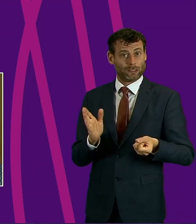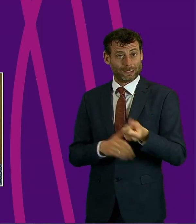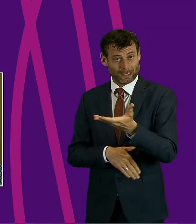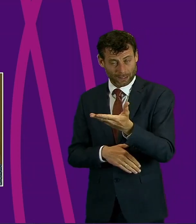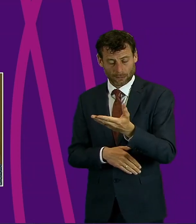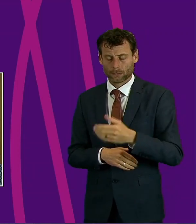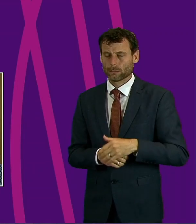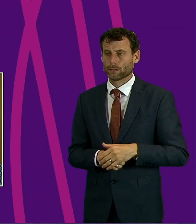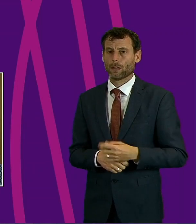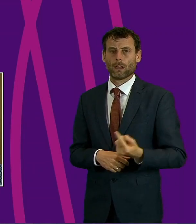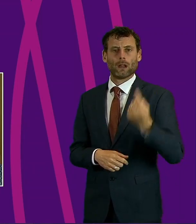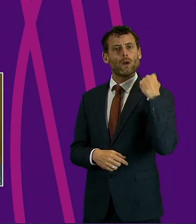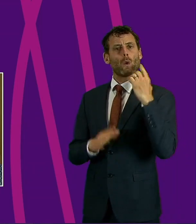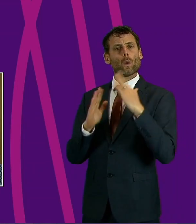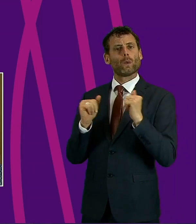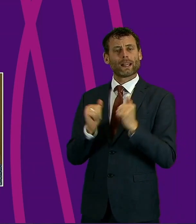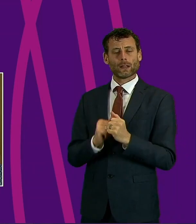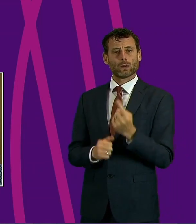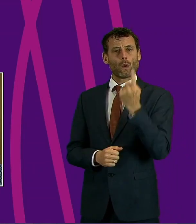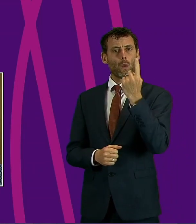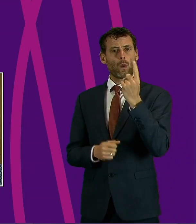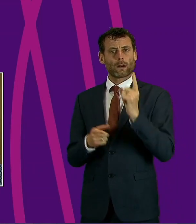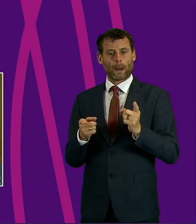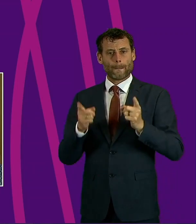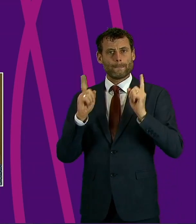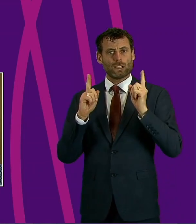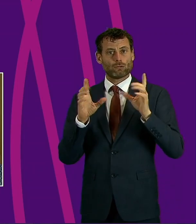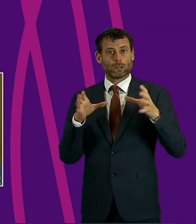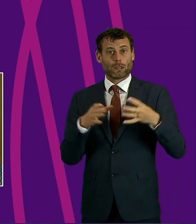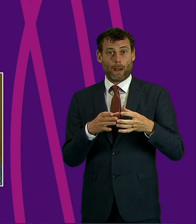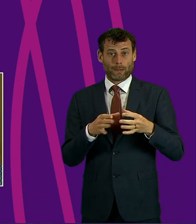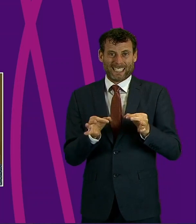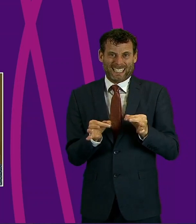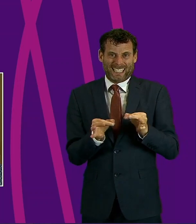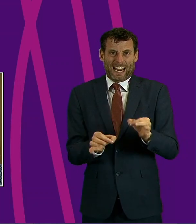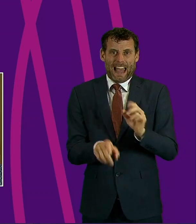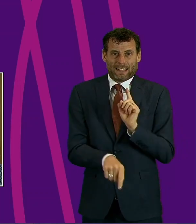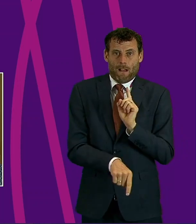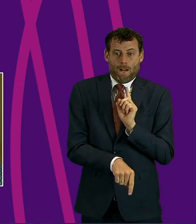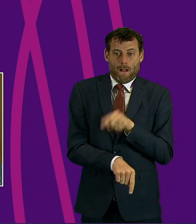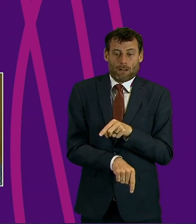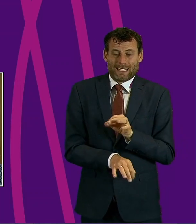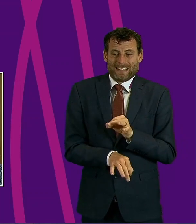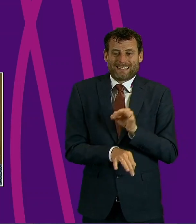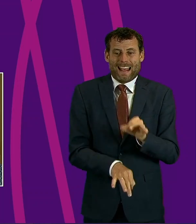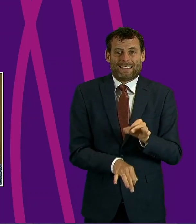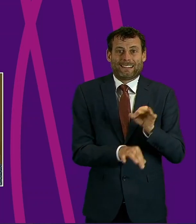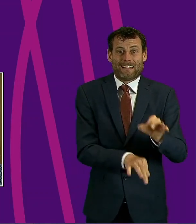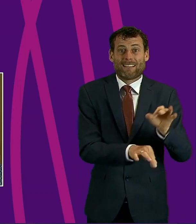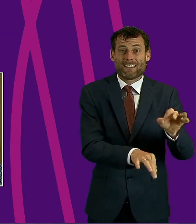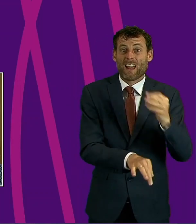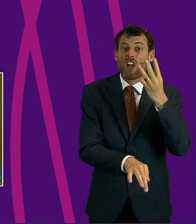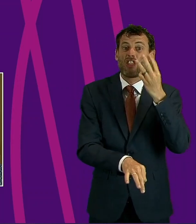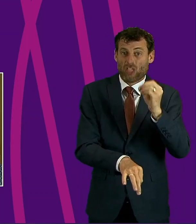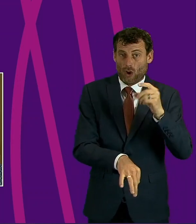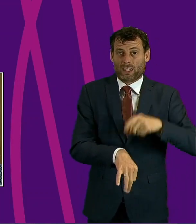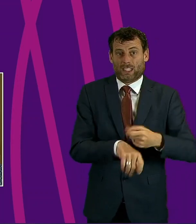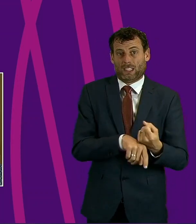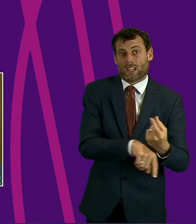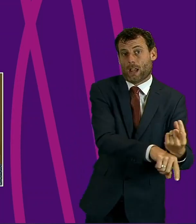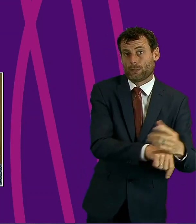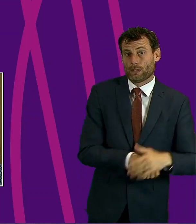learnt last week one ministerial department delayed answers on 30 occasions. One MSP intimated that they had received 12